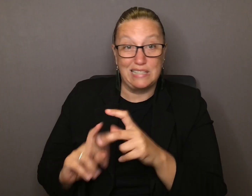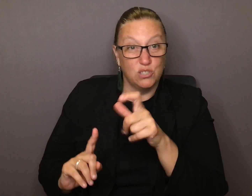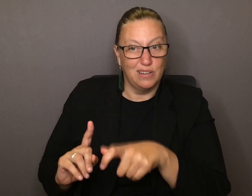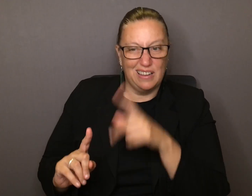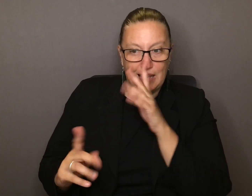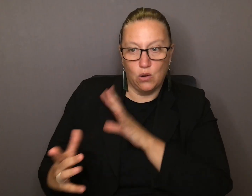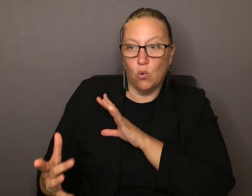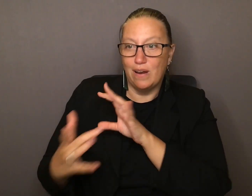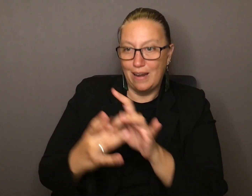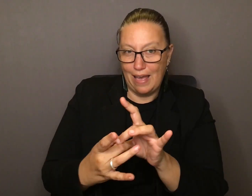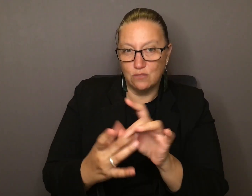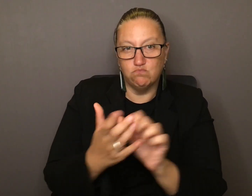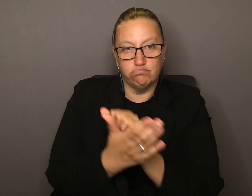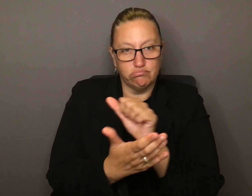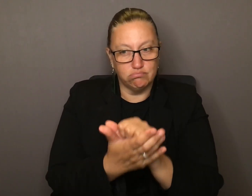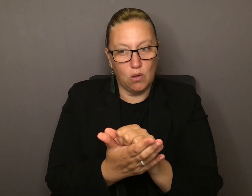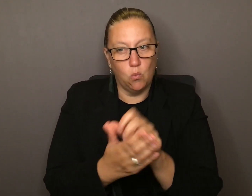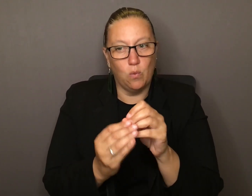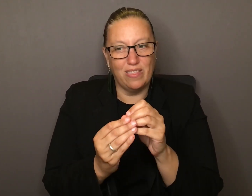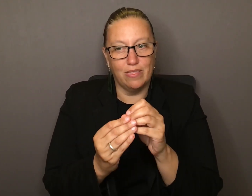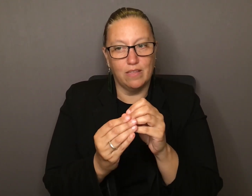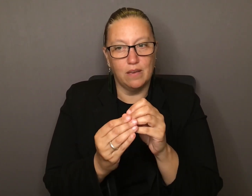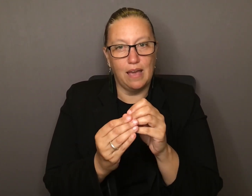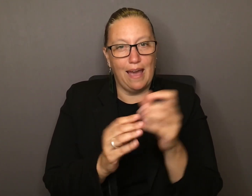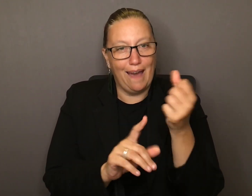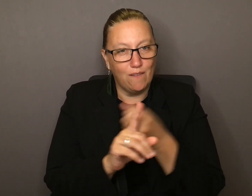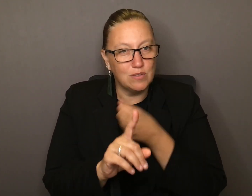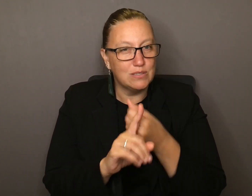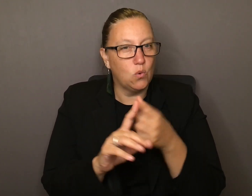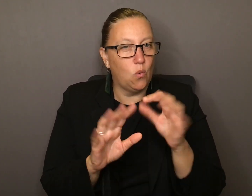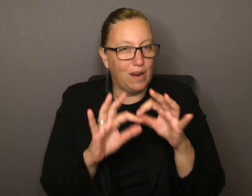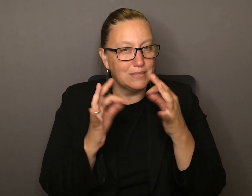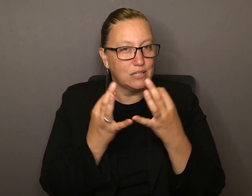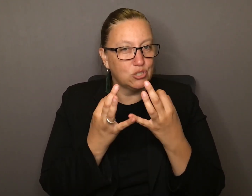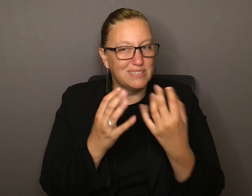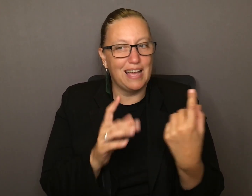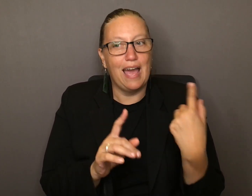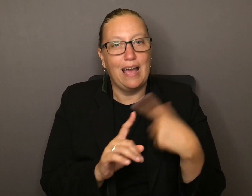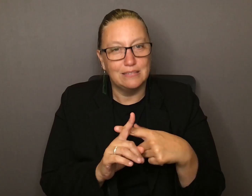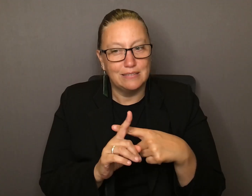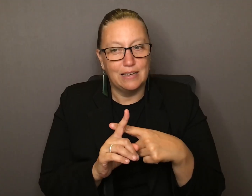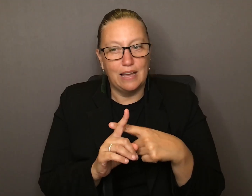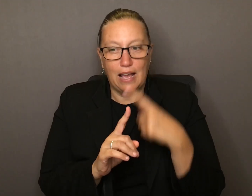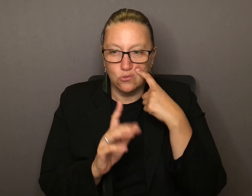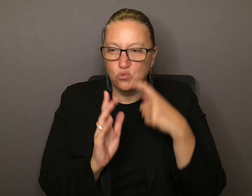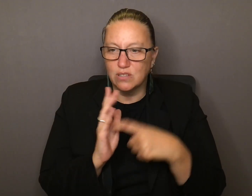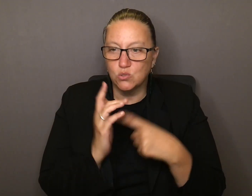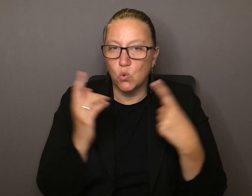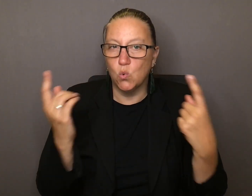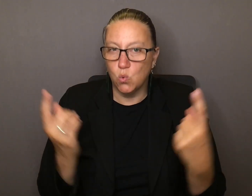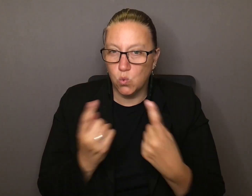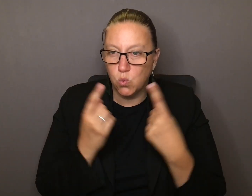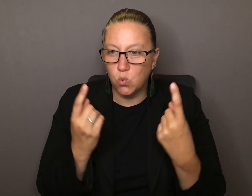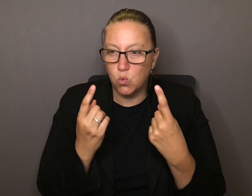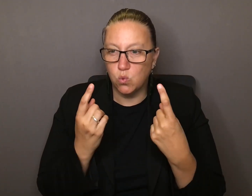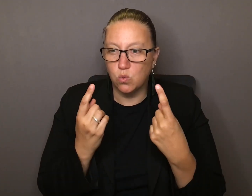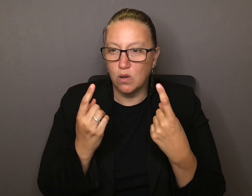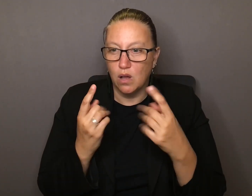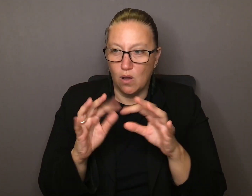meaningful work with advocacy organisations, whilst acknowledging the pressures that organisations like yourself have to